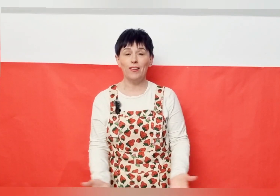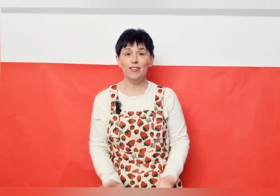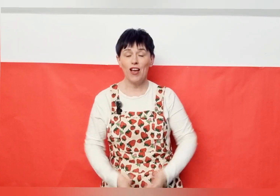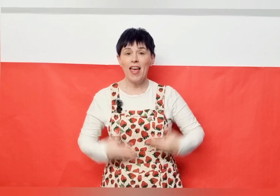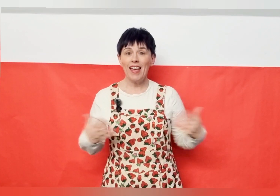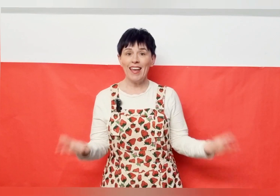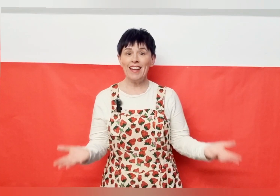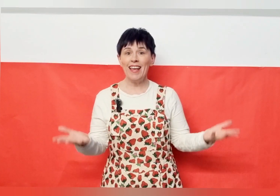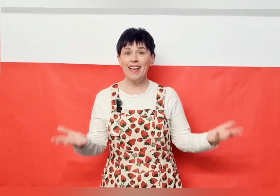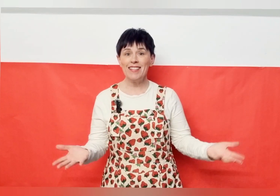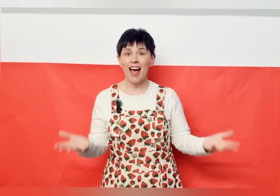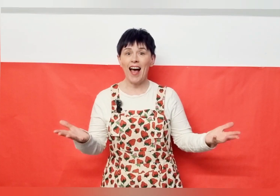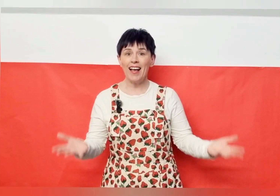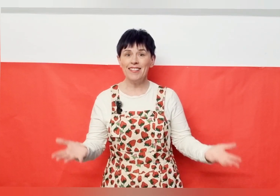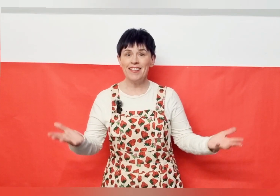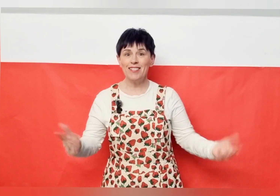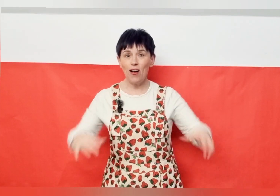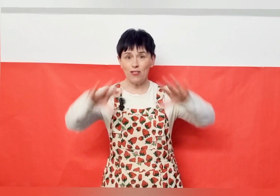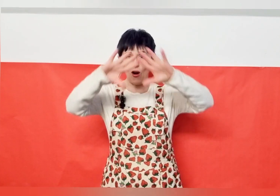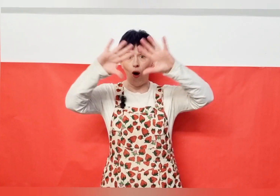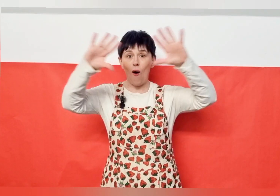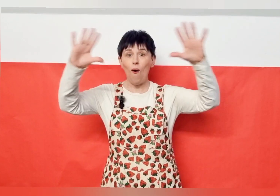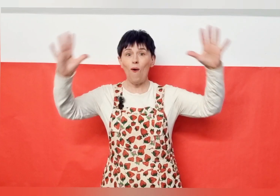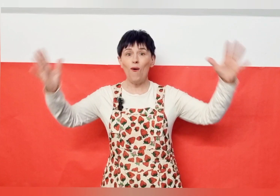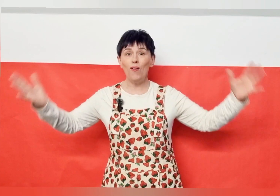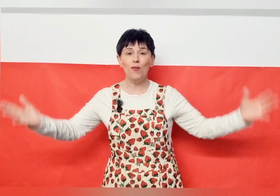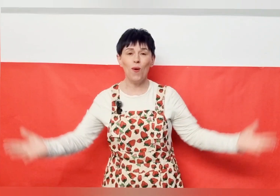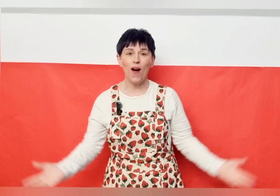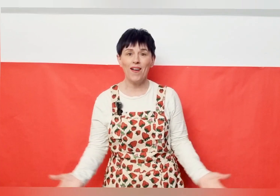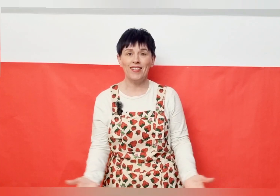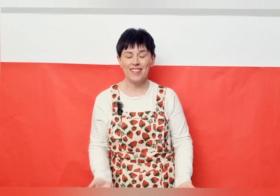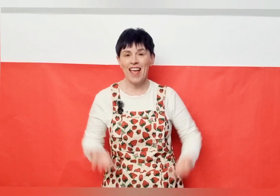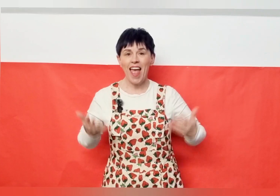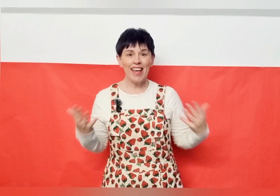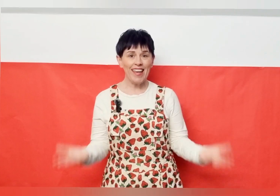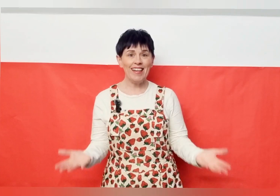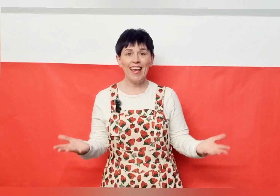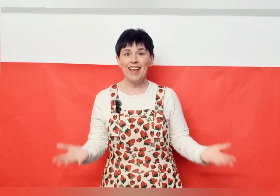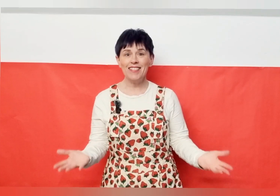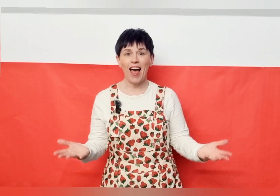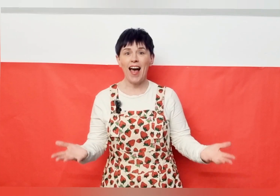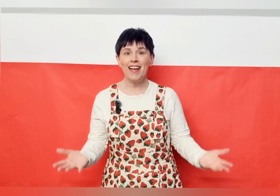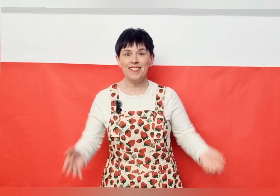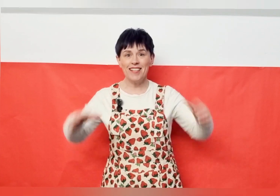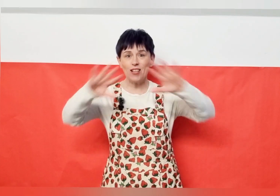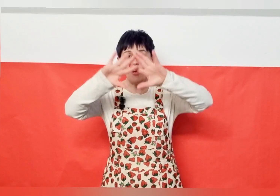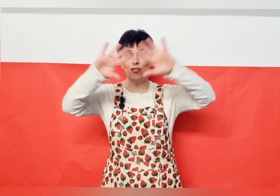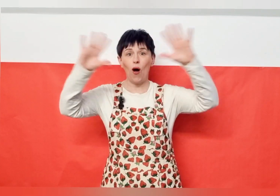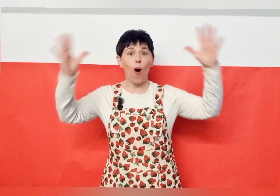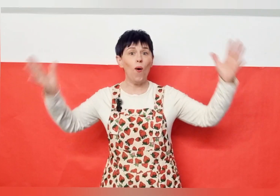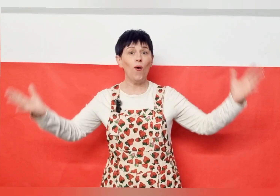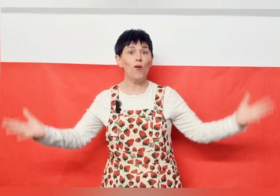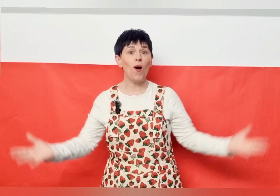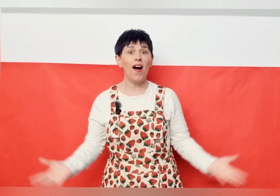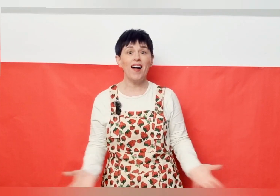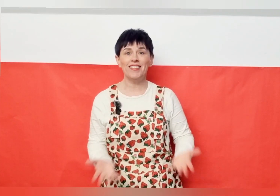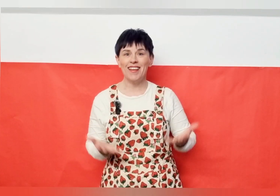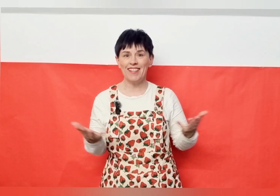world in His hands. He's got the whole world in His hands. He's got the whole world in